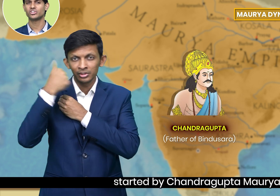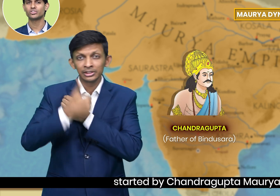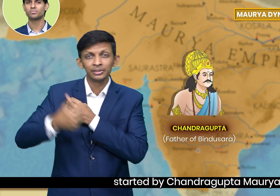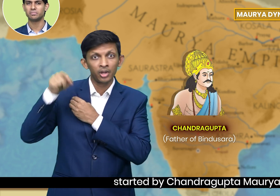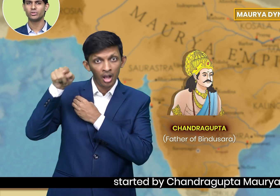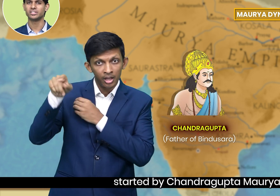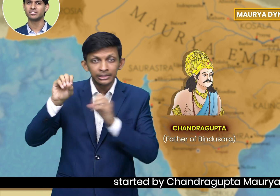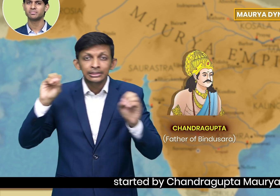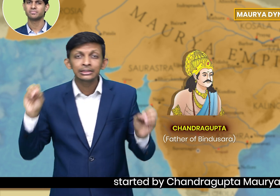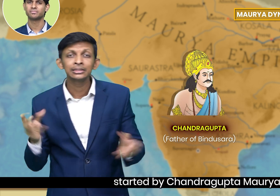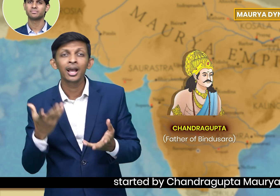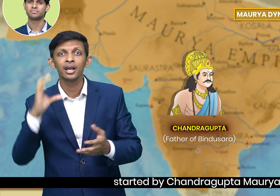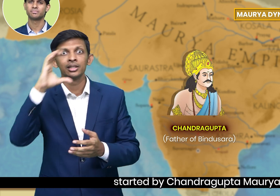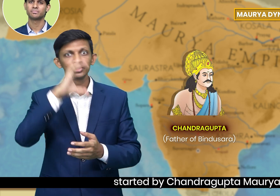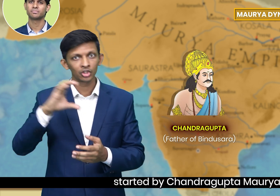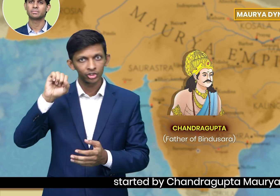started by Chandragupta,